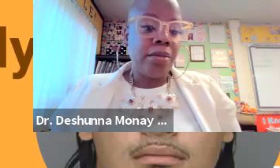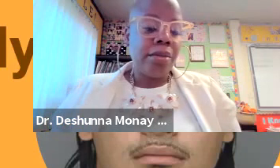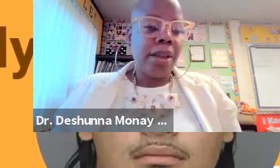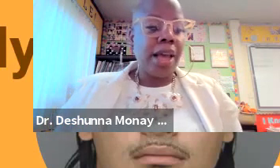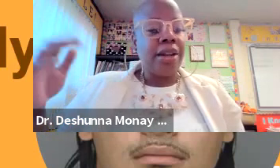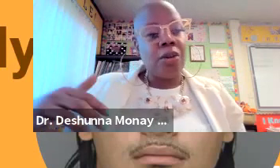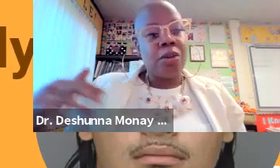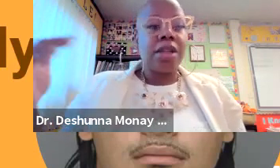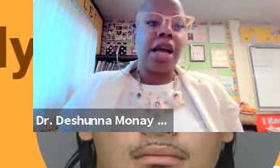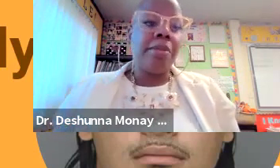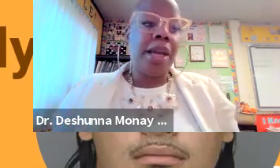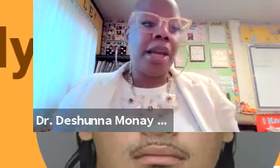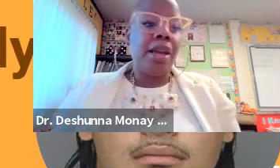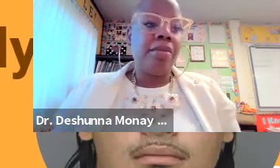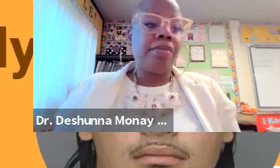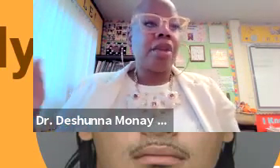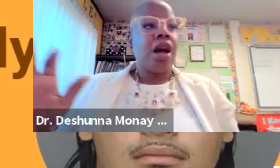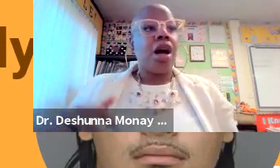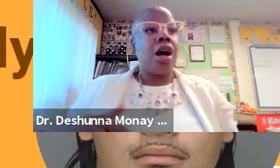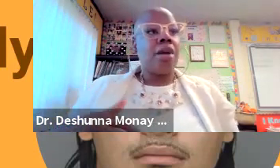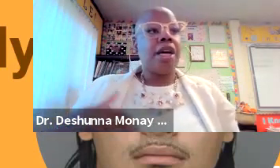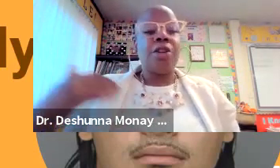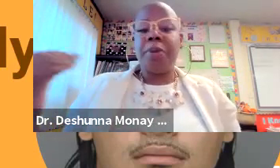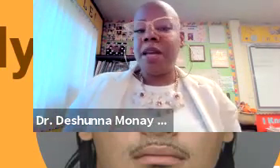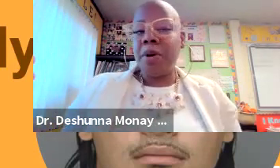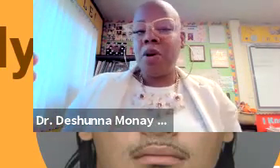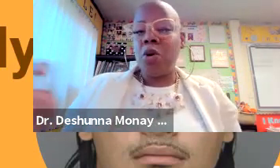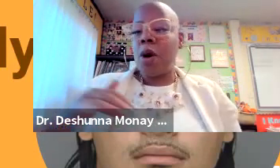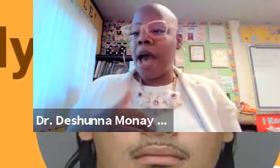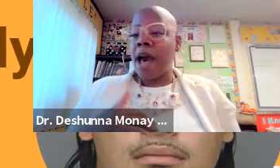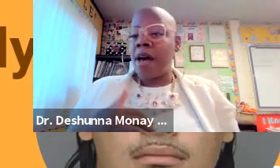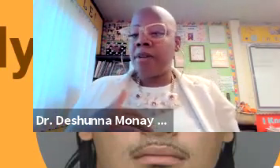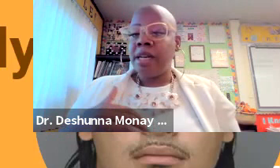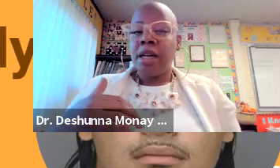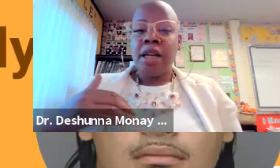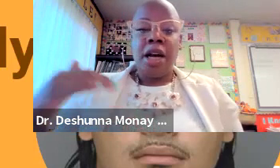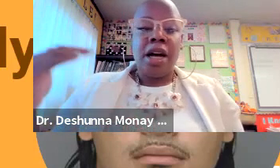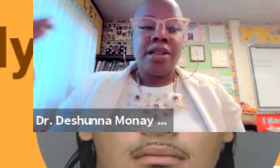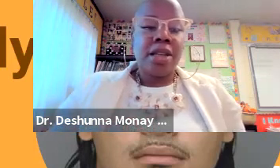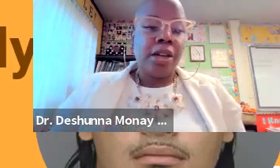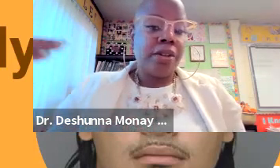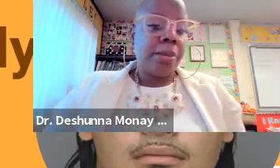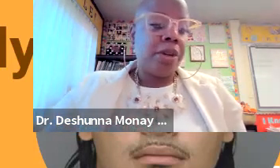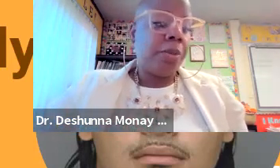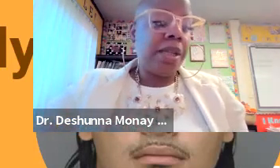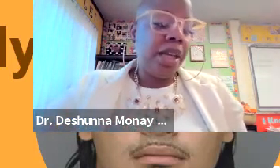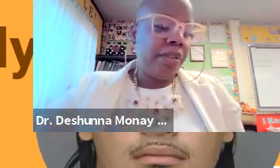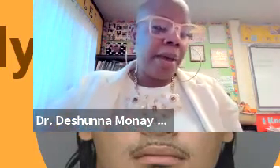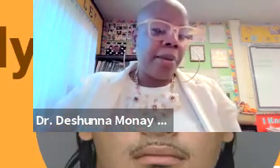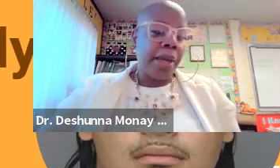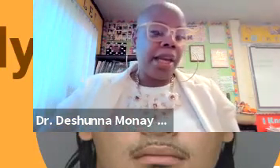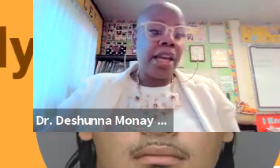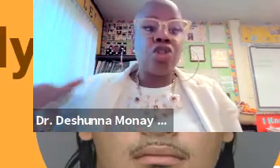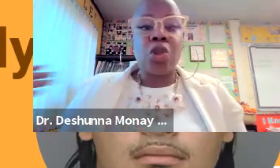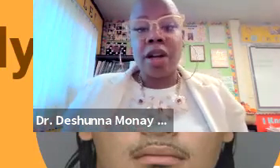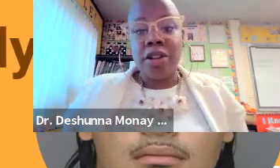people that don't look like me, other people who have stereotypical beliefs